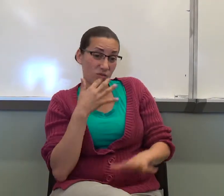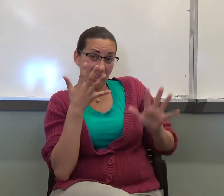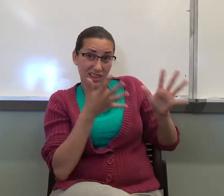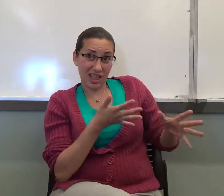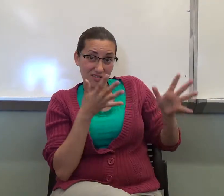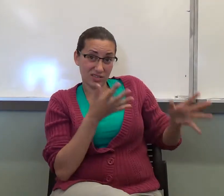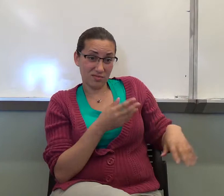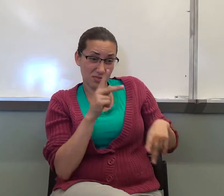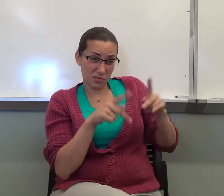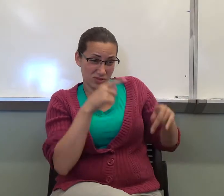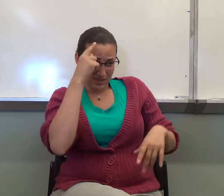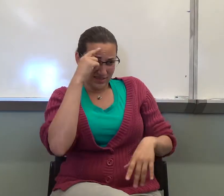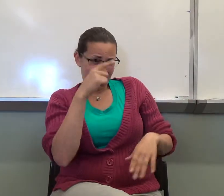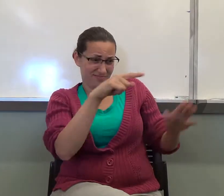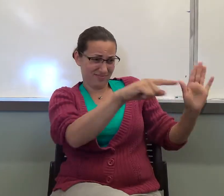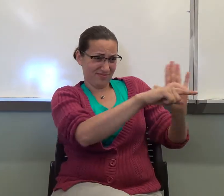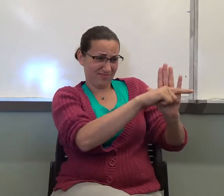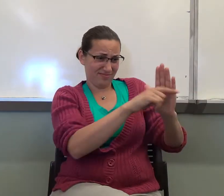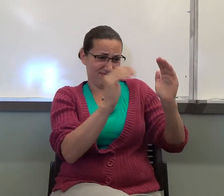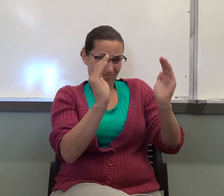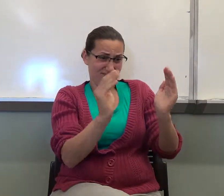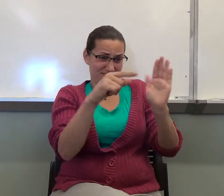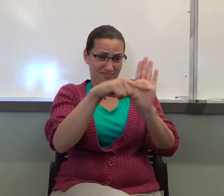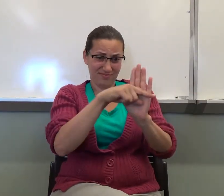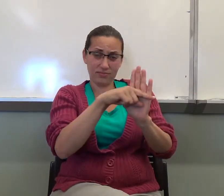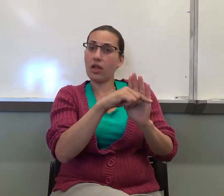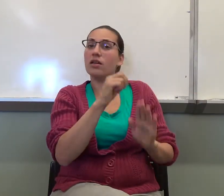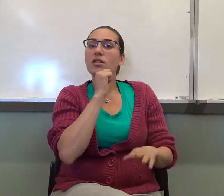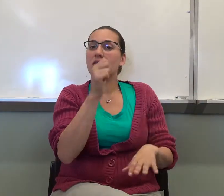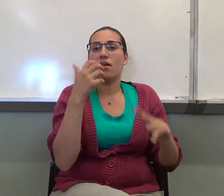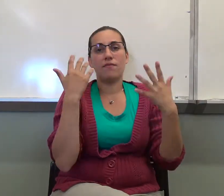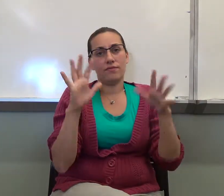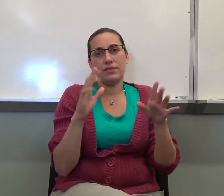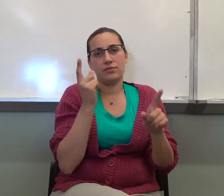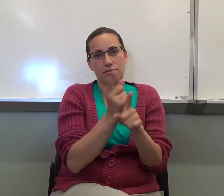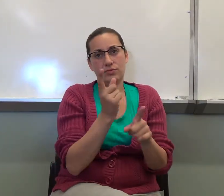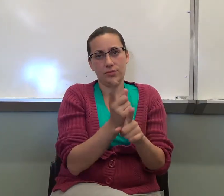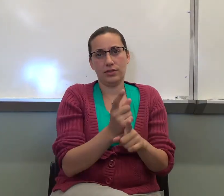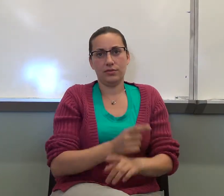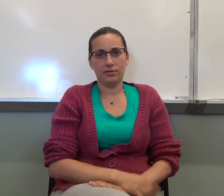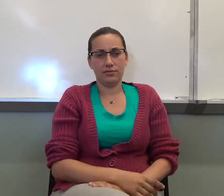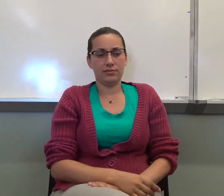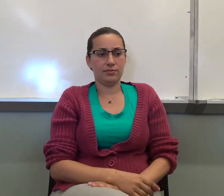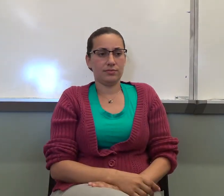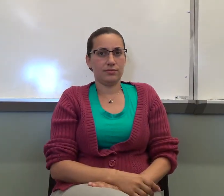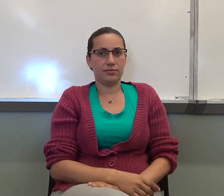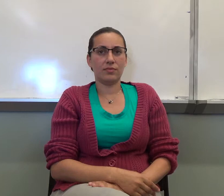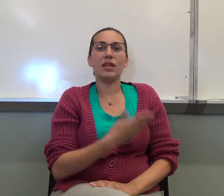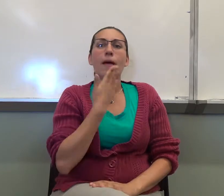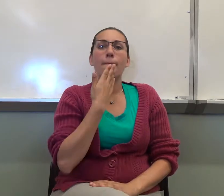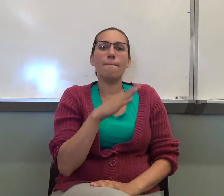would say, oh, they're not finishing the problem correctly. bad form. So like